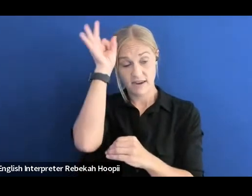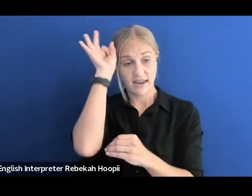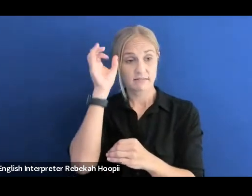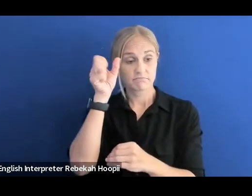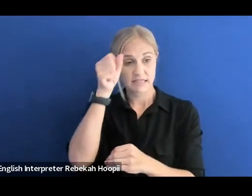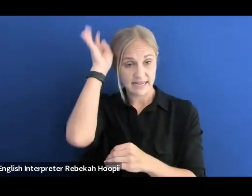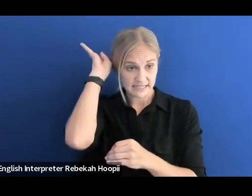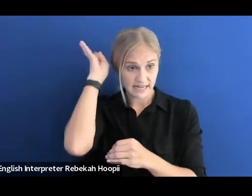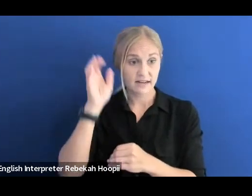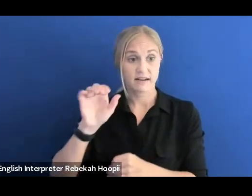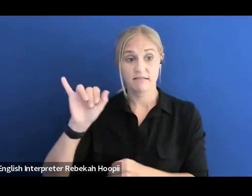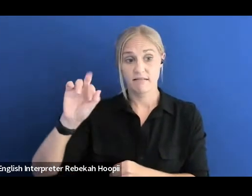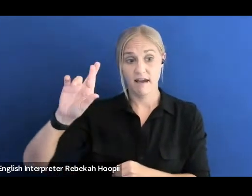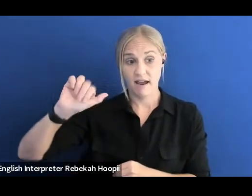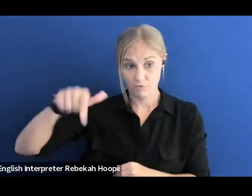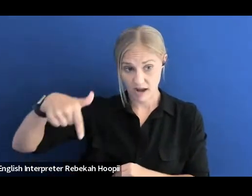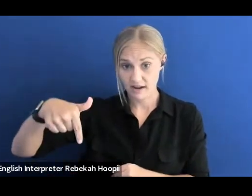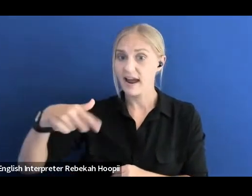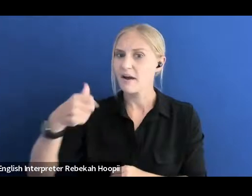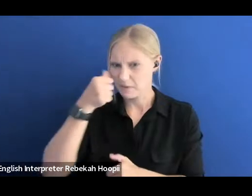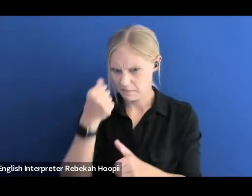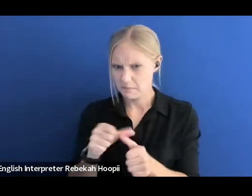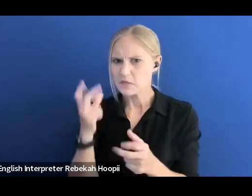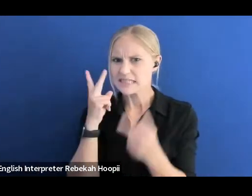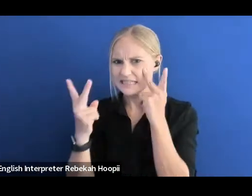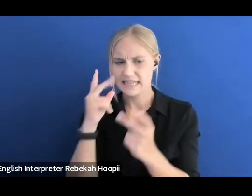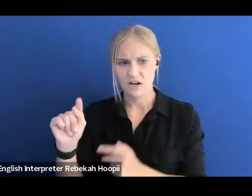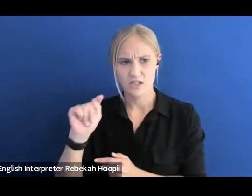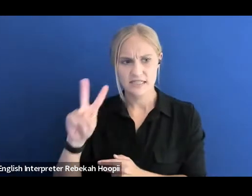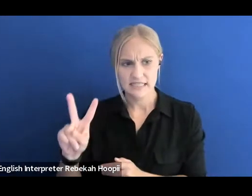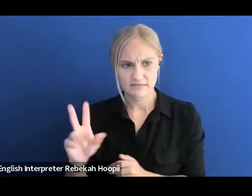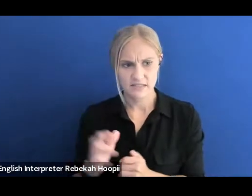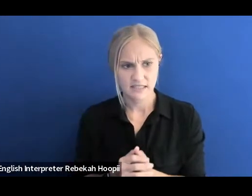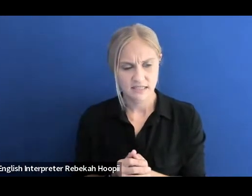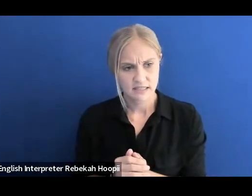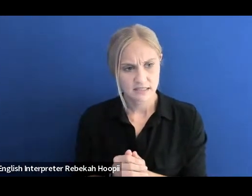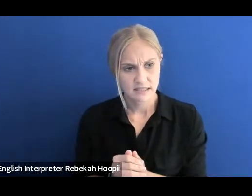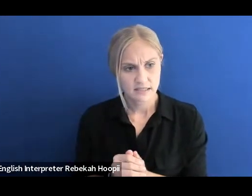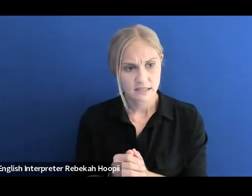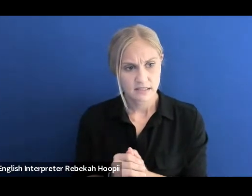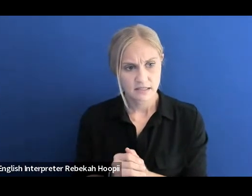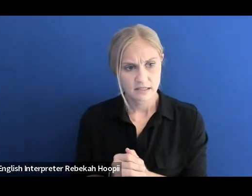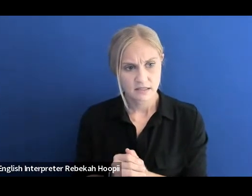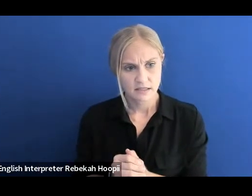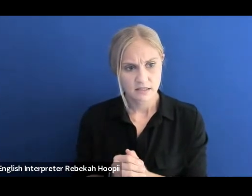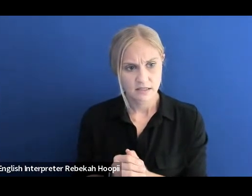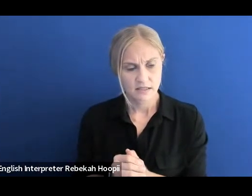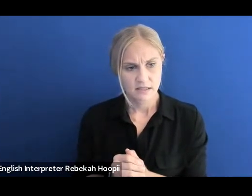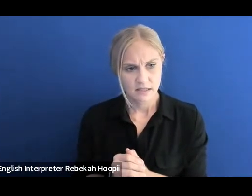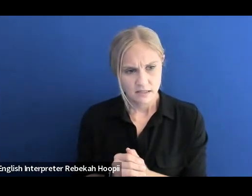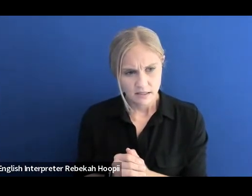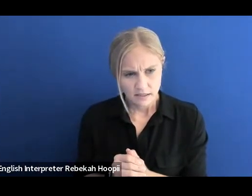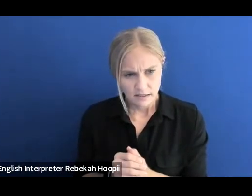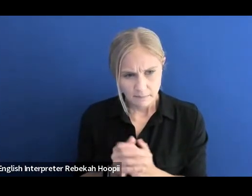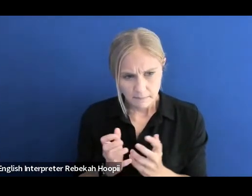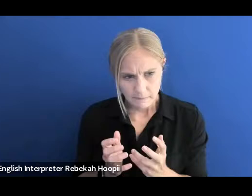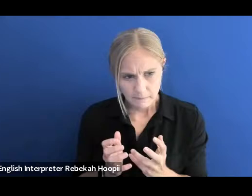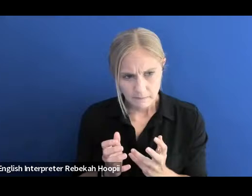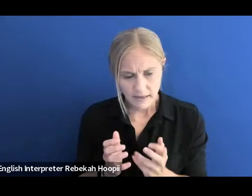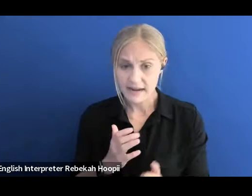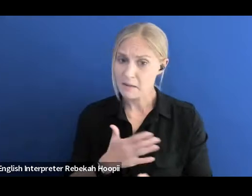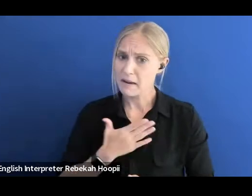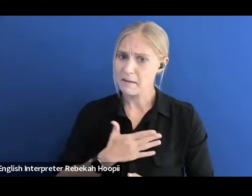And if I was a little older, I probably would have signed up with you guys and thought that was the right thing to do. And I'm glad I wasn't that